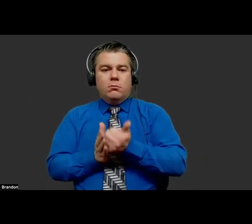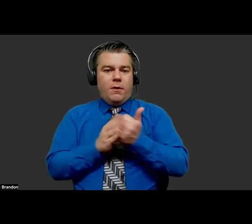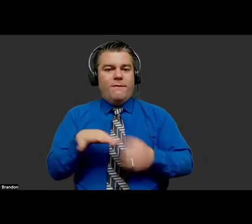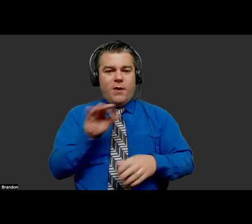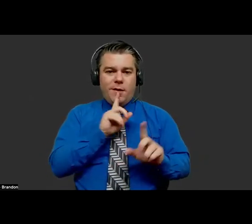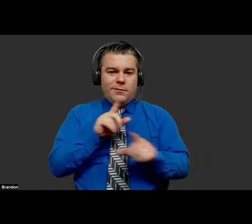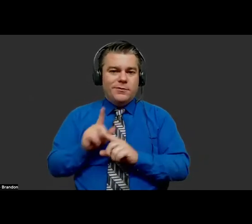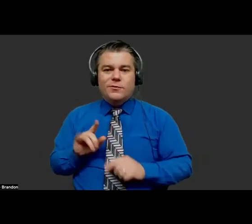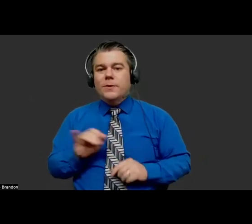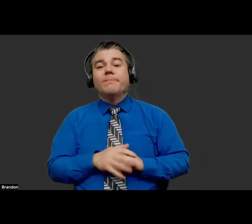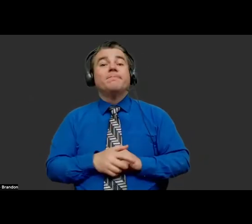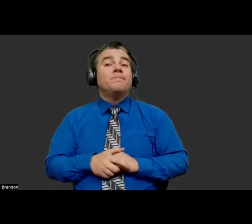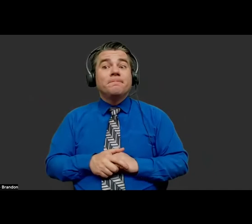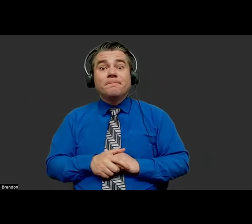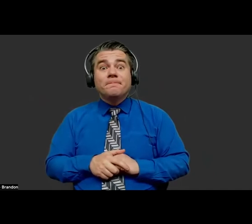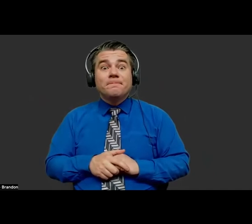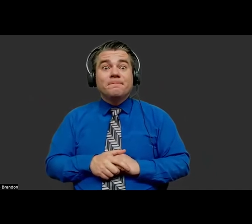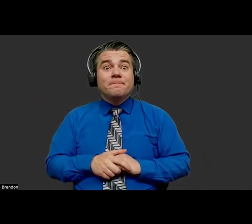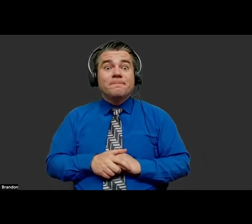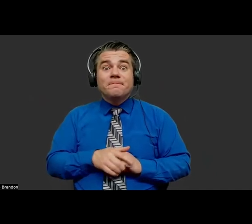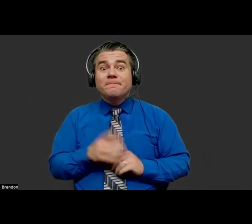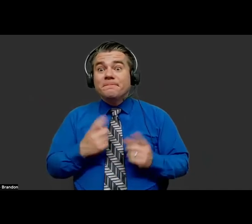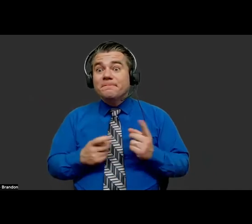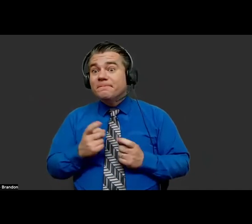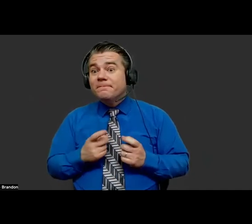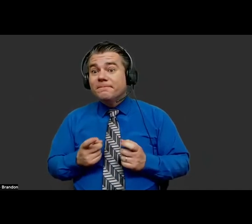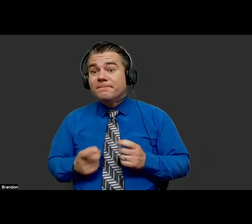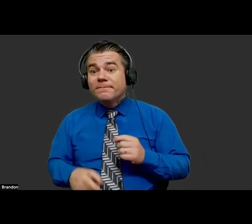to those as well. So who's got questions?